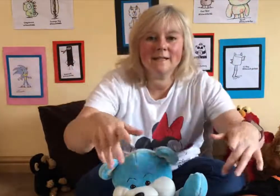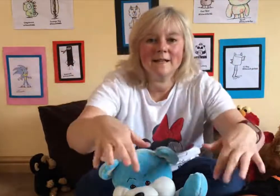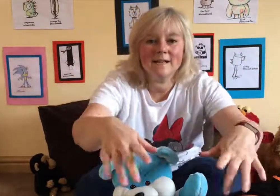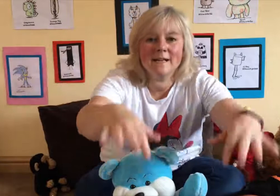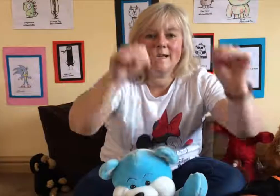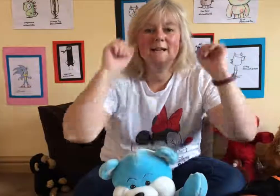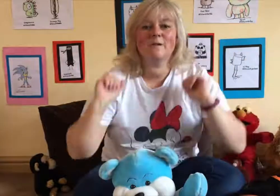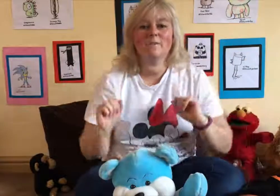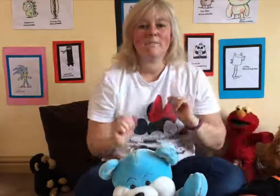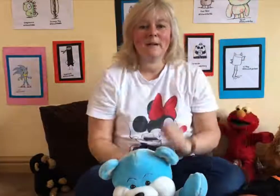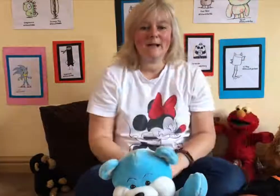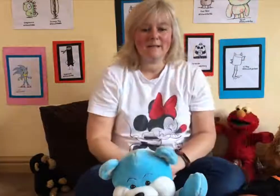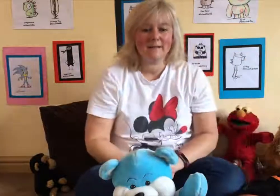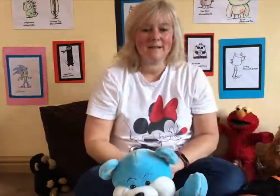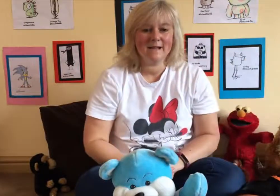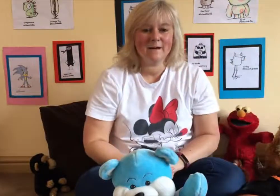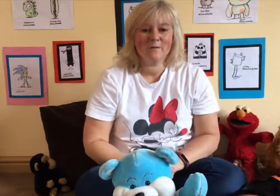tickly, it couldn't be anything else.